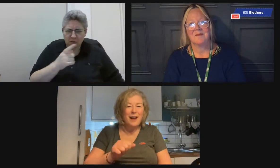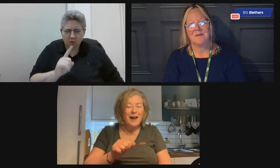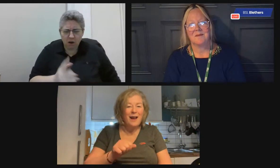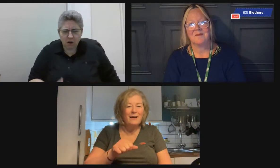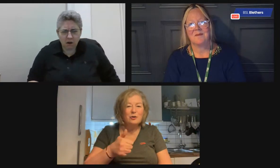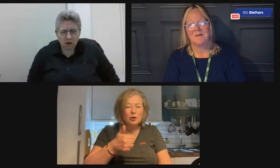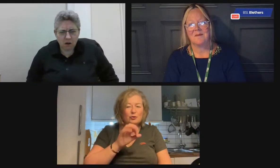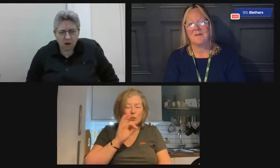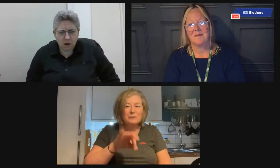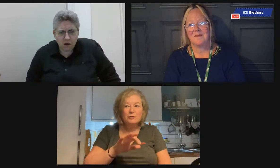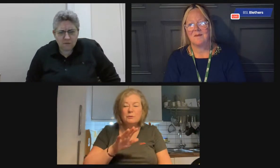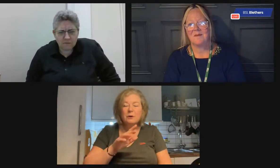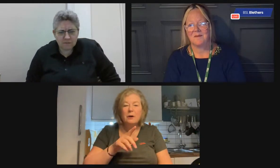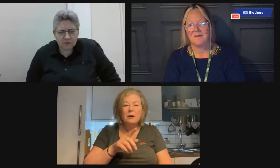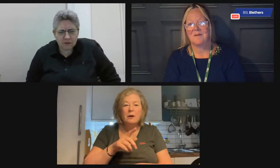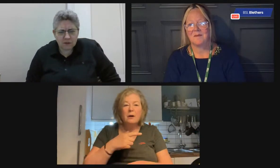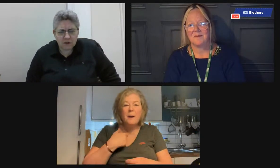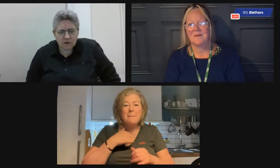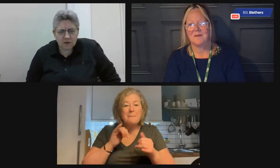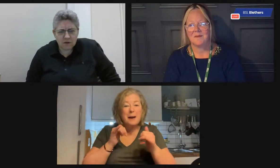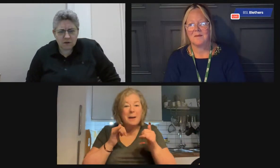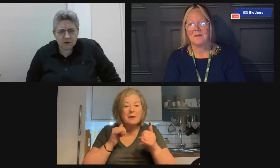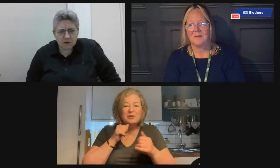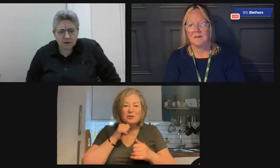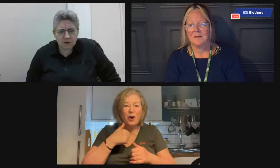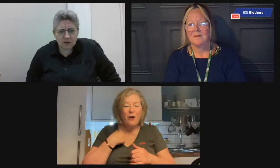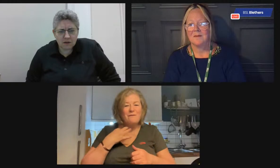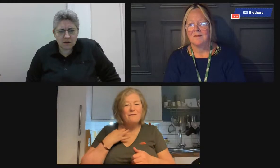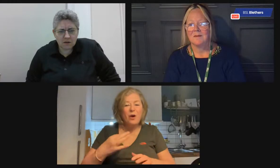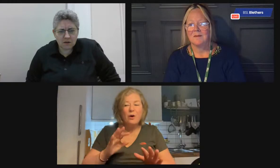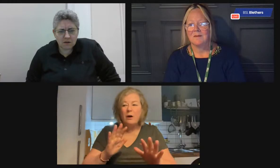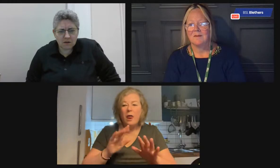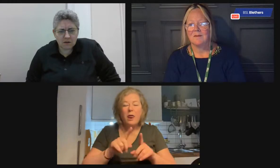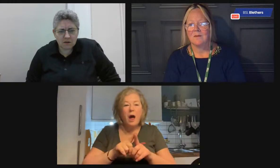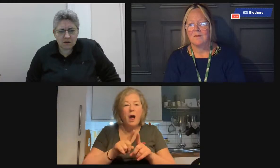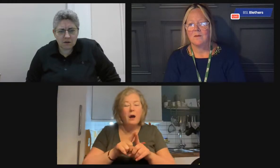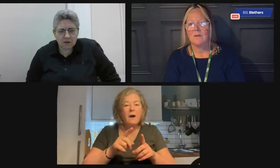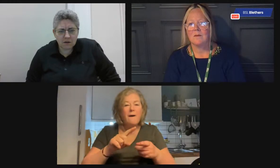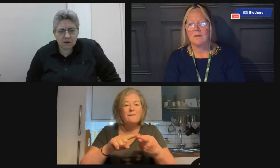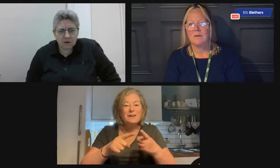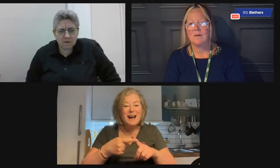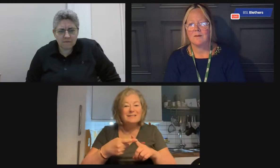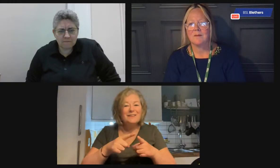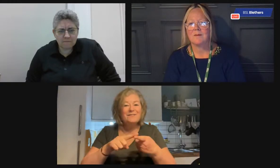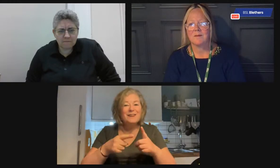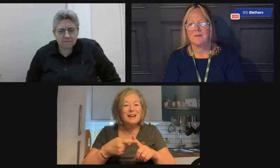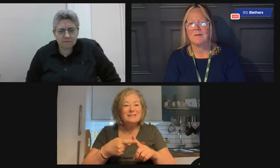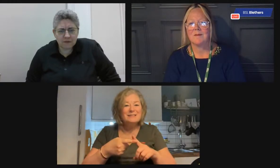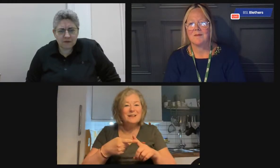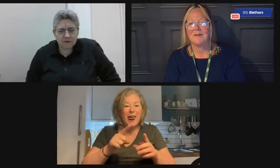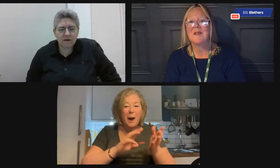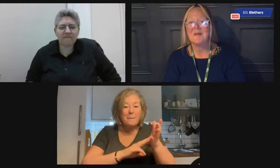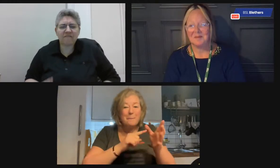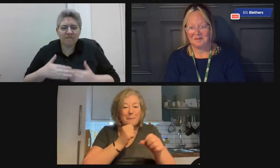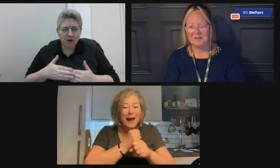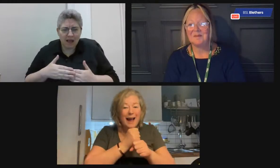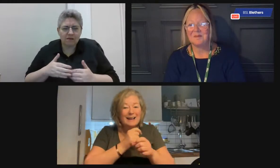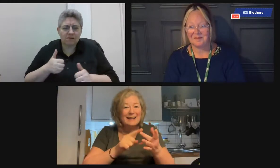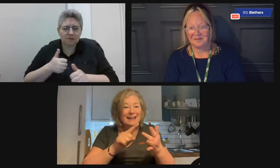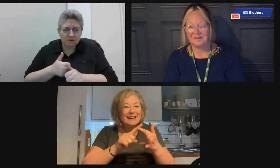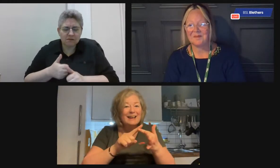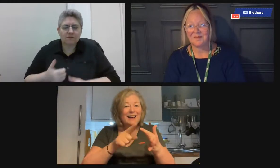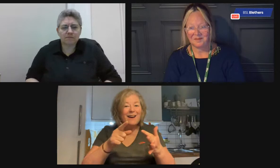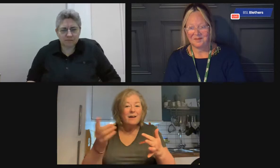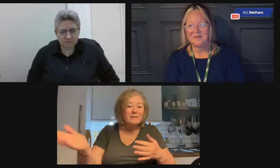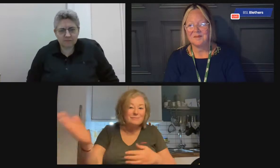volunteer? What do you think? Oh, that's a good question, Avro. Maybe I think